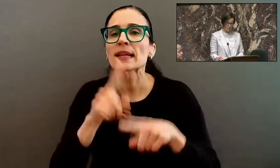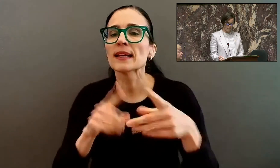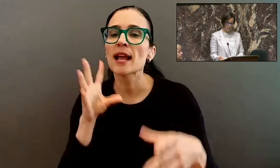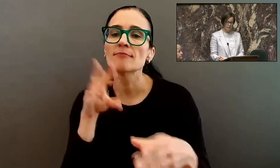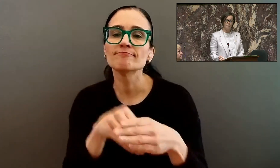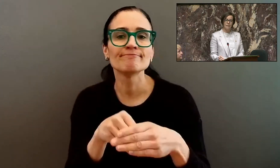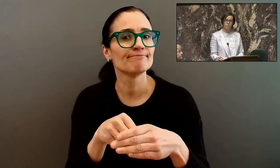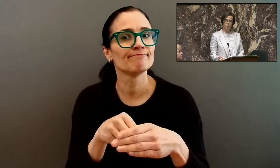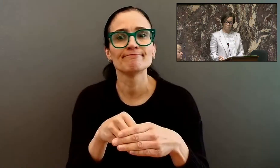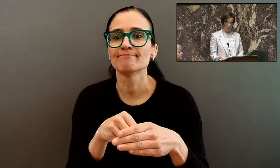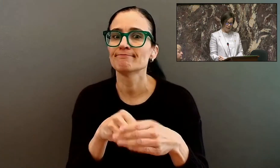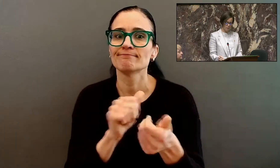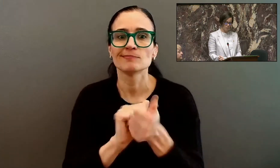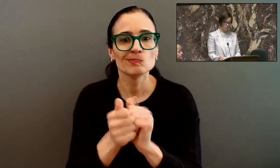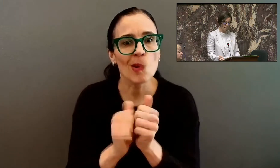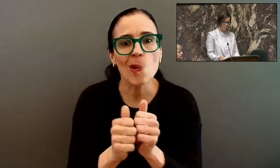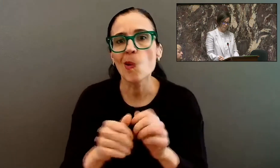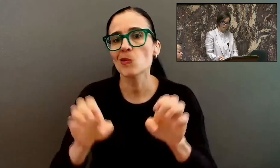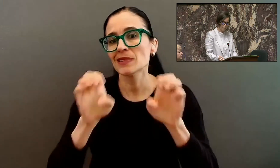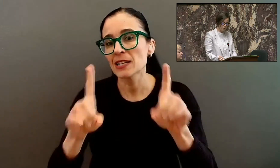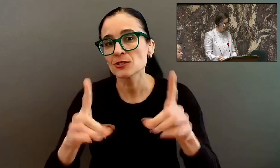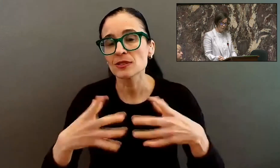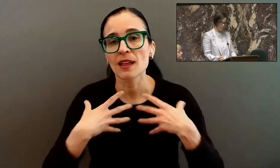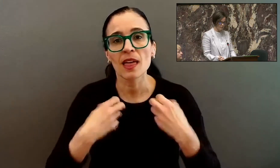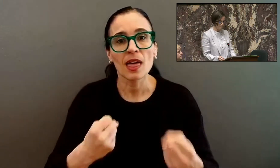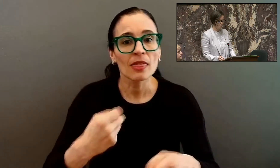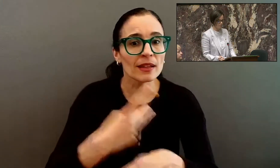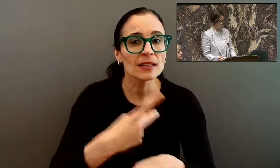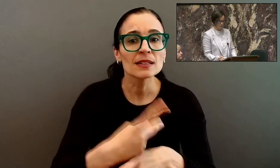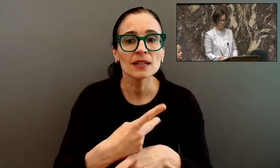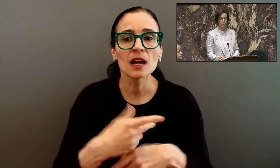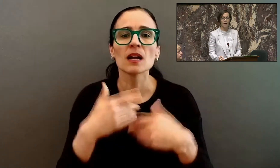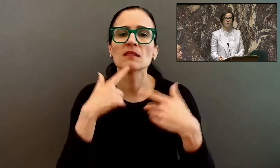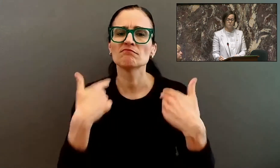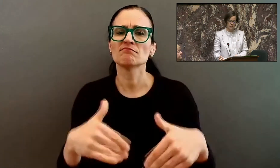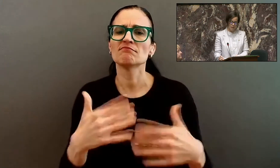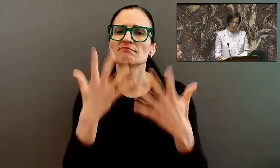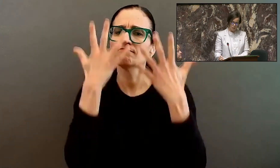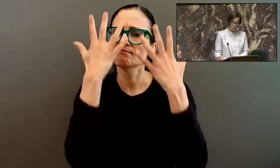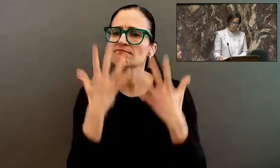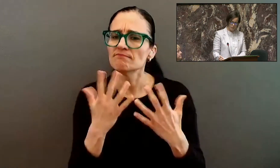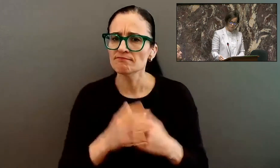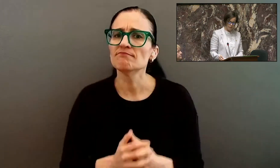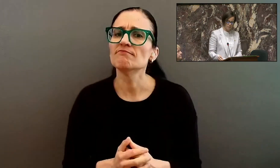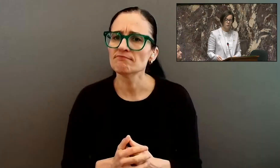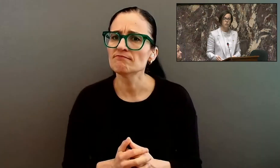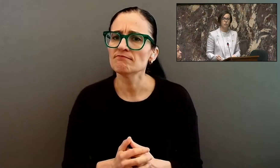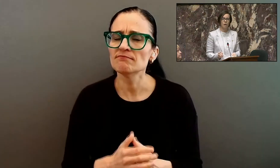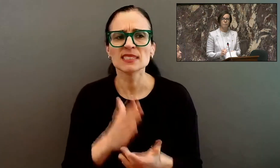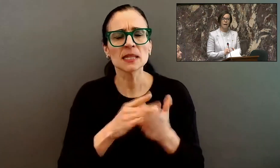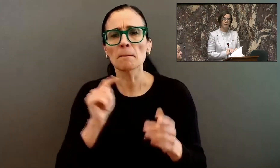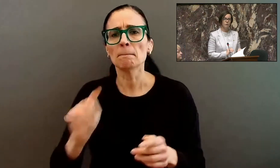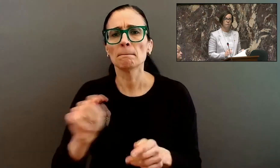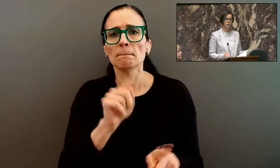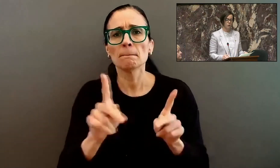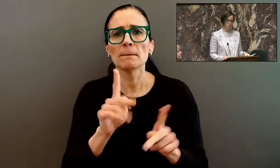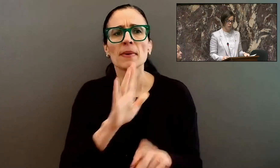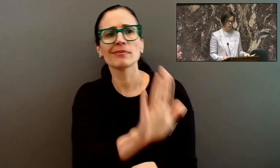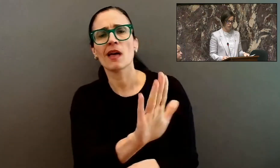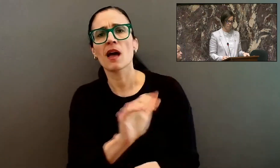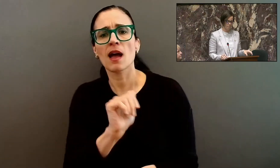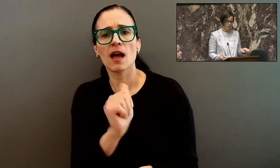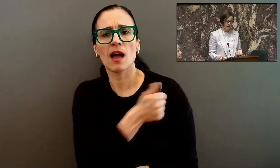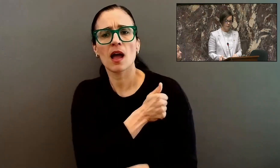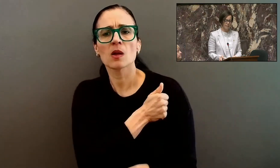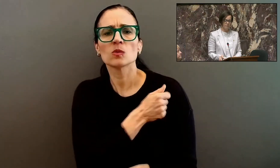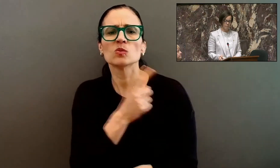we have seen these same hurtful attitudes be perpetuated by some members of this very House. Equality rights should not be up for